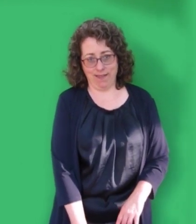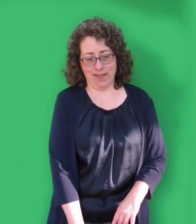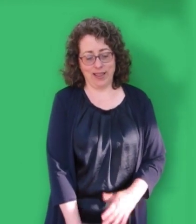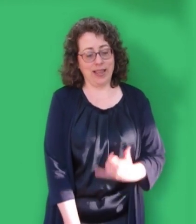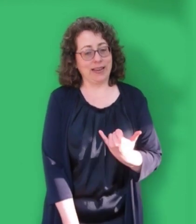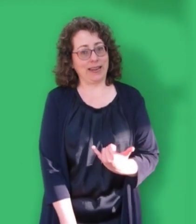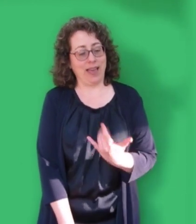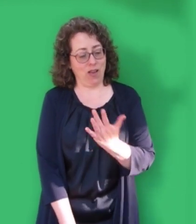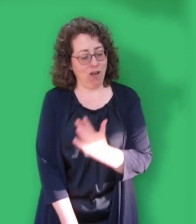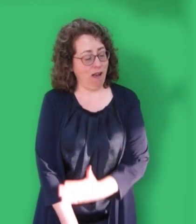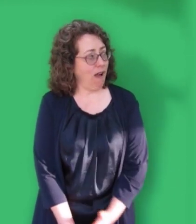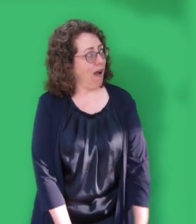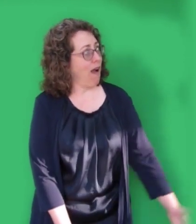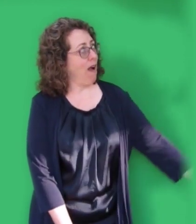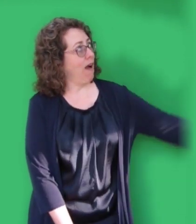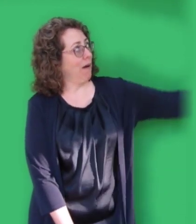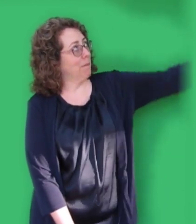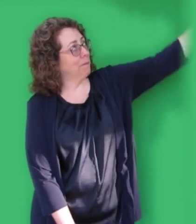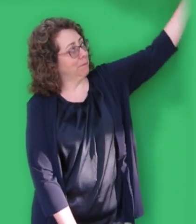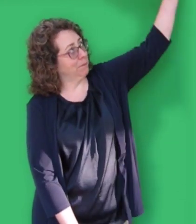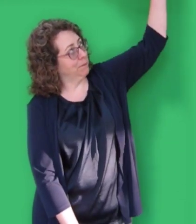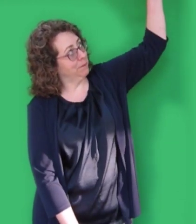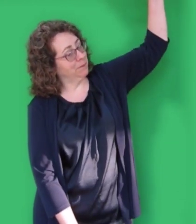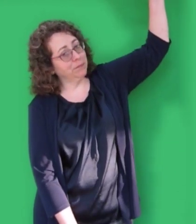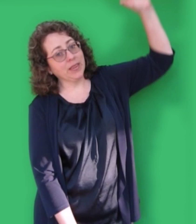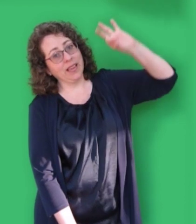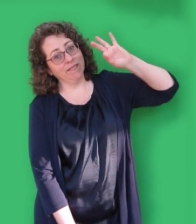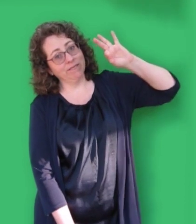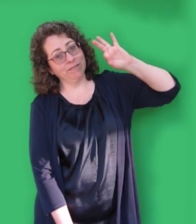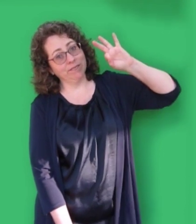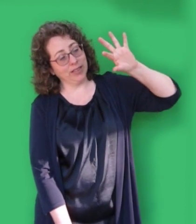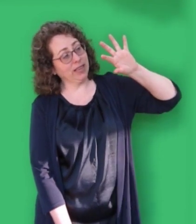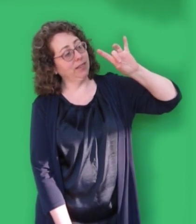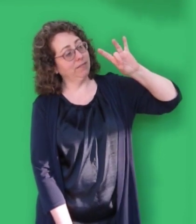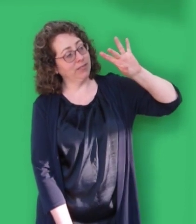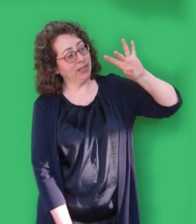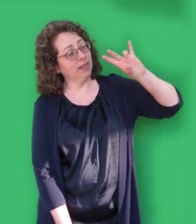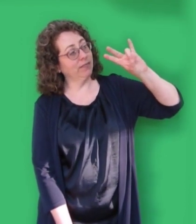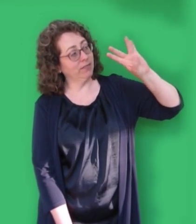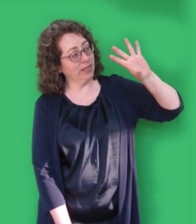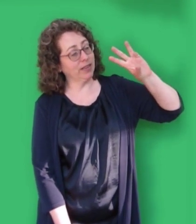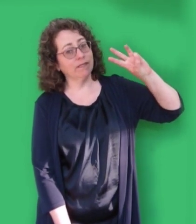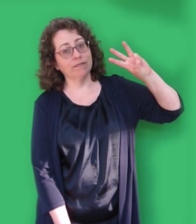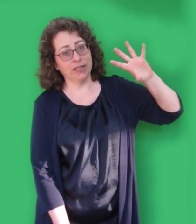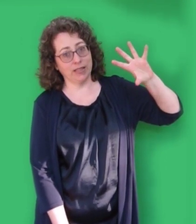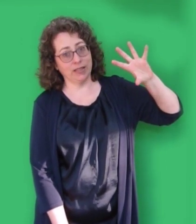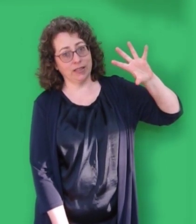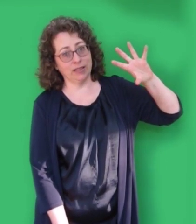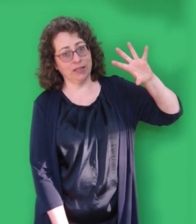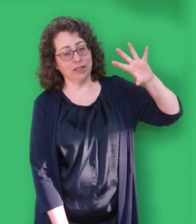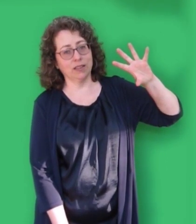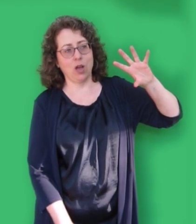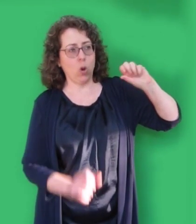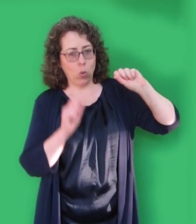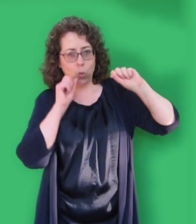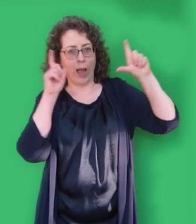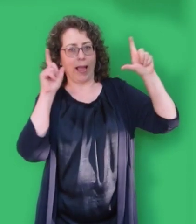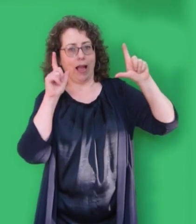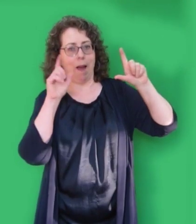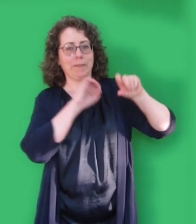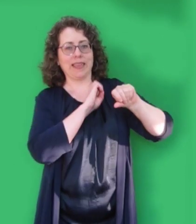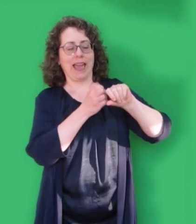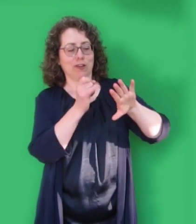leg. Other arm goes up to the sky. Flicking each finger. Waking up those